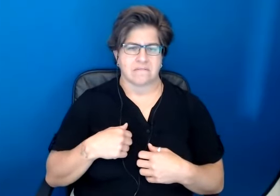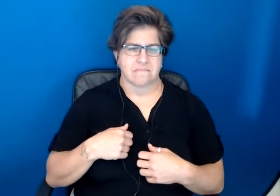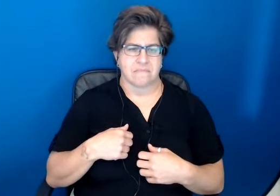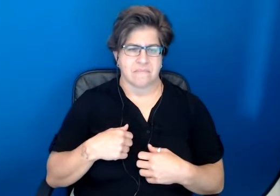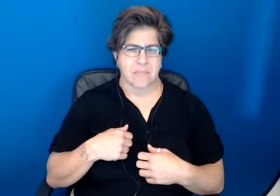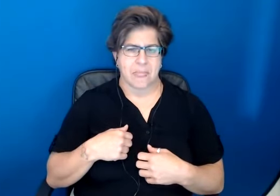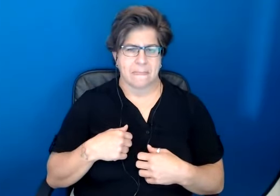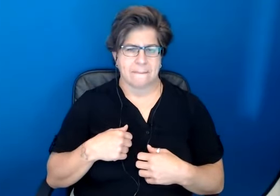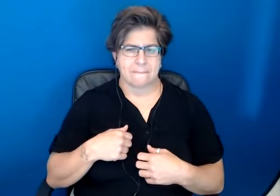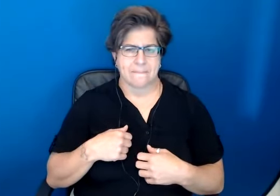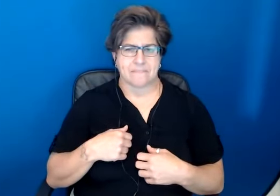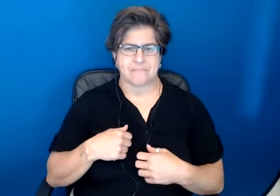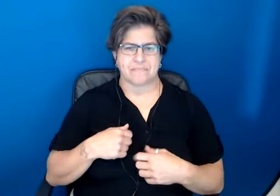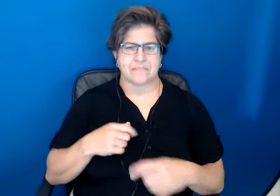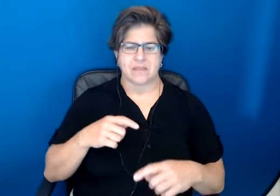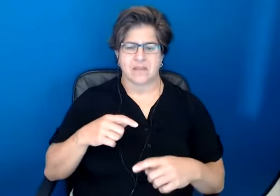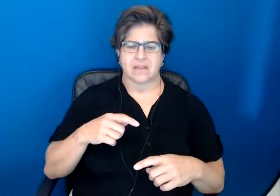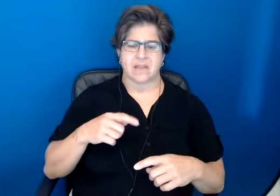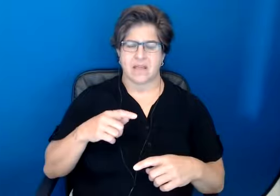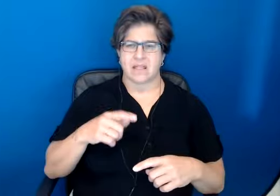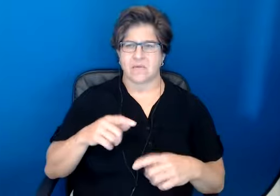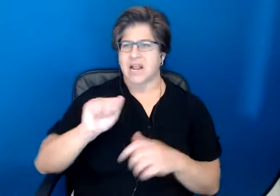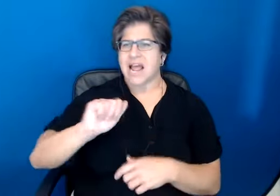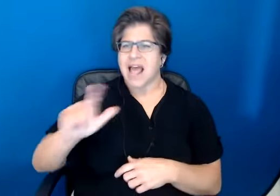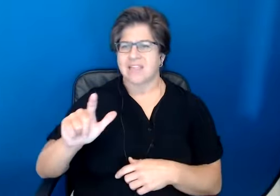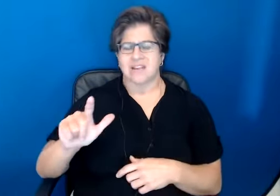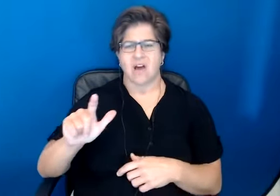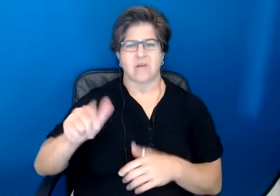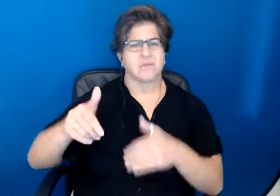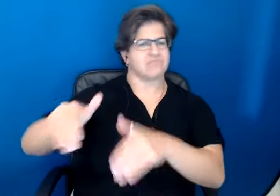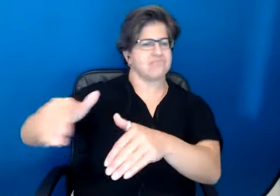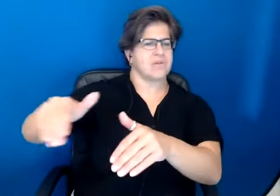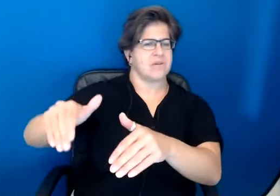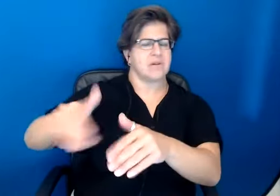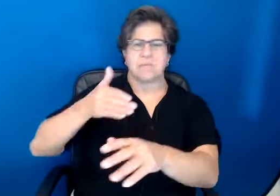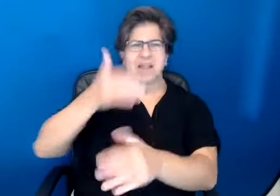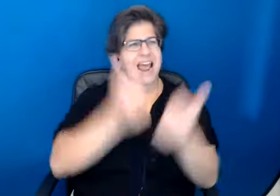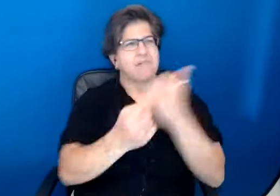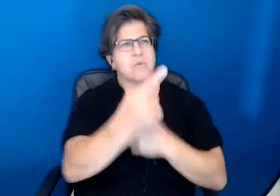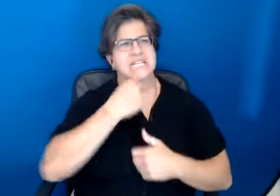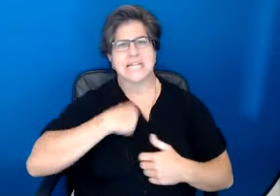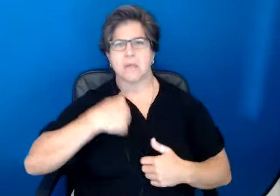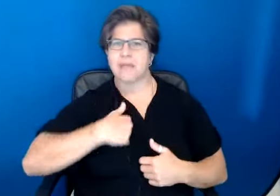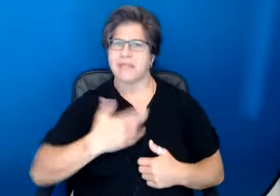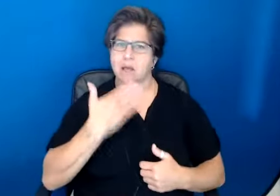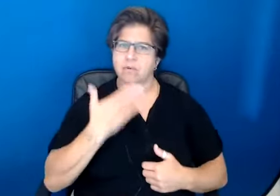I done all these things that made me look better. But see, inside I wasn't better. So I was still